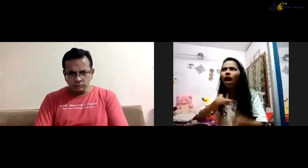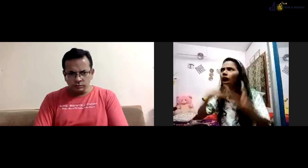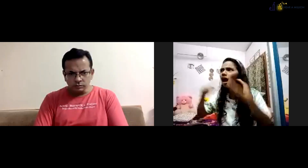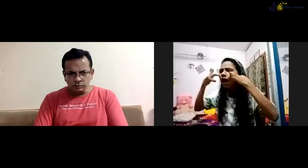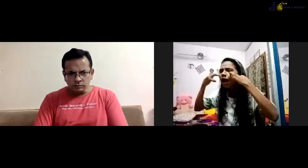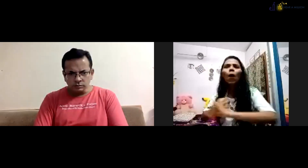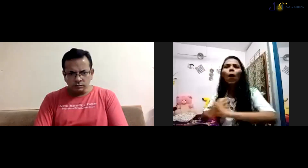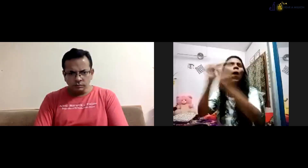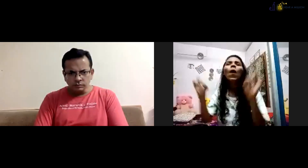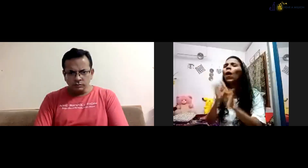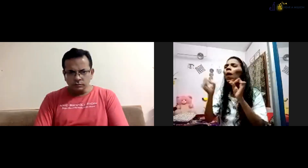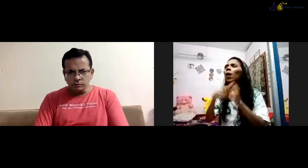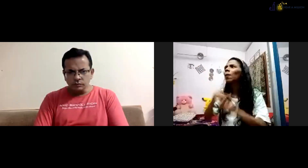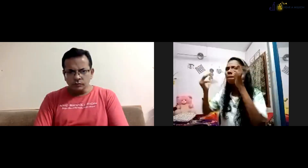were